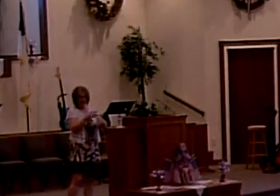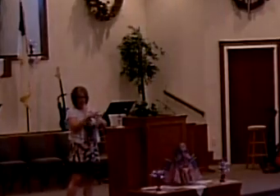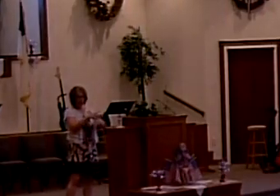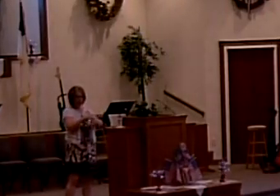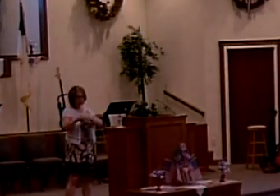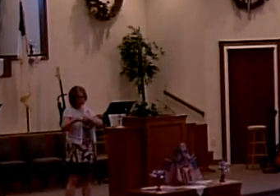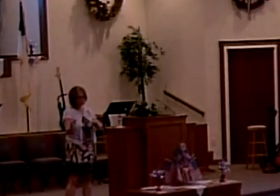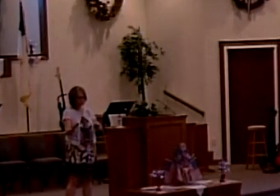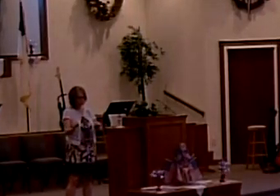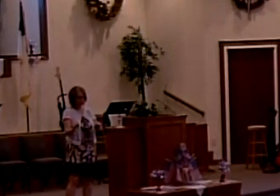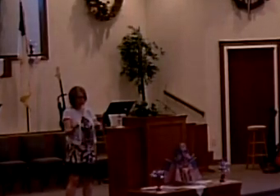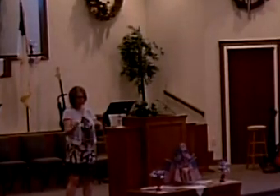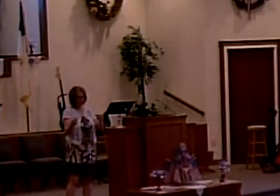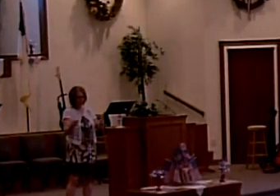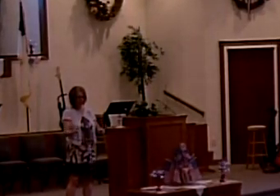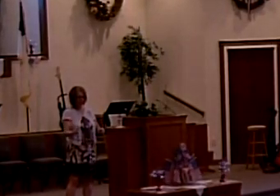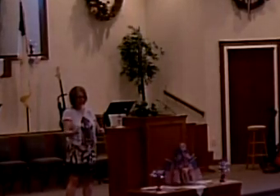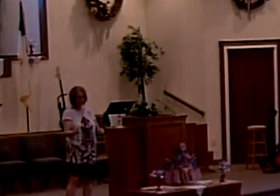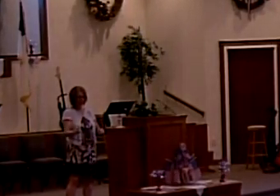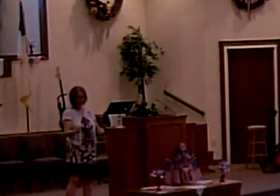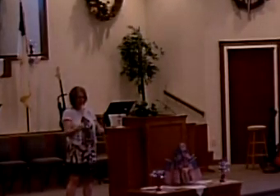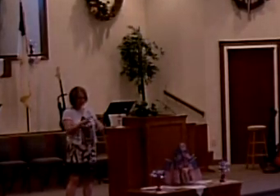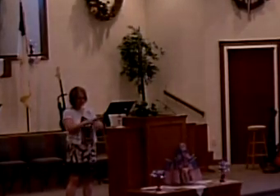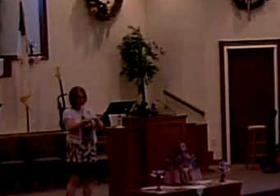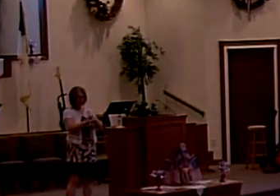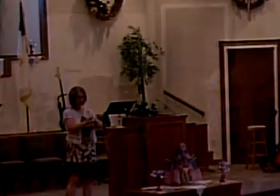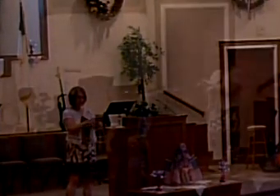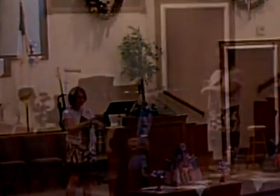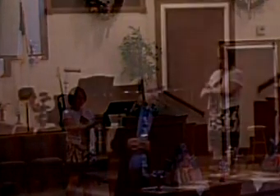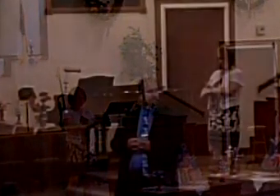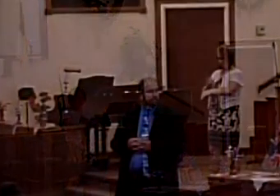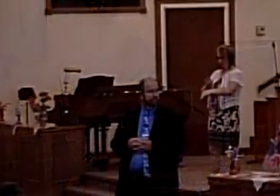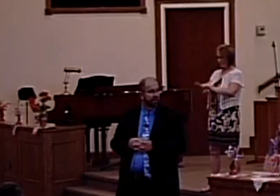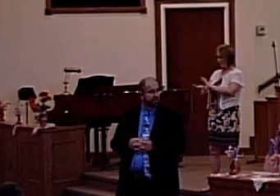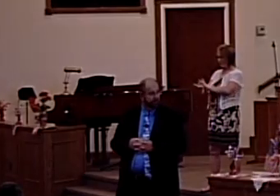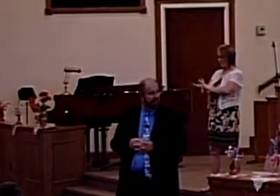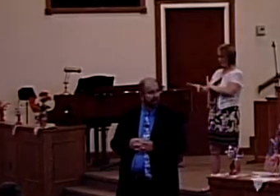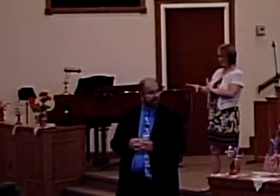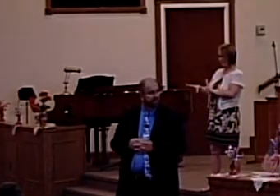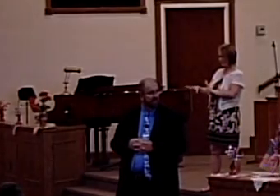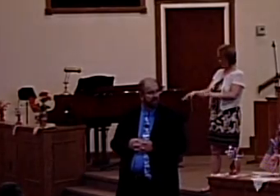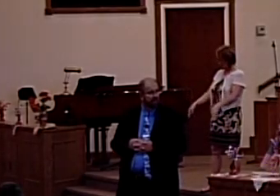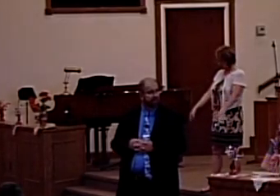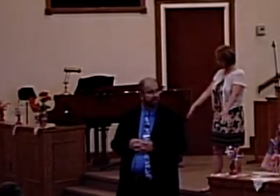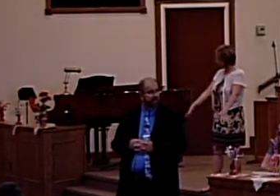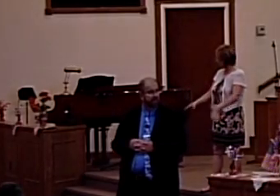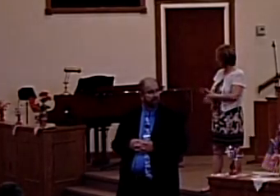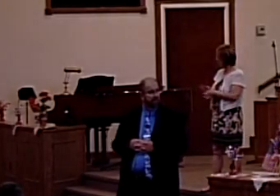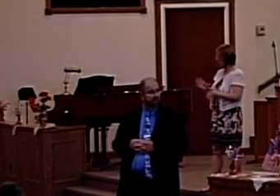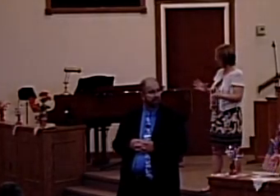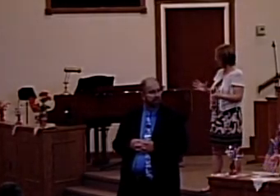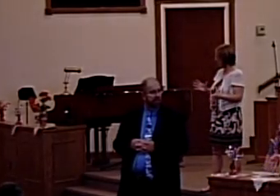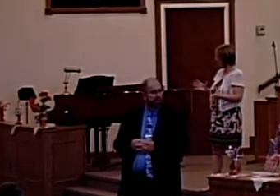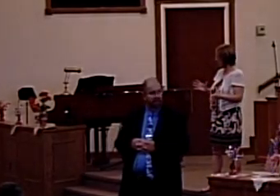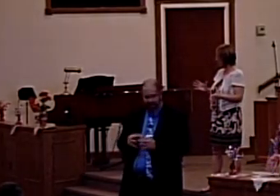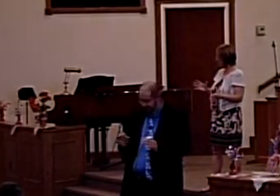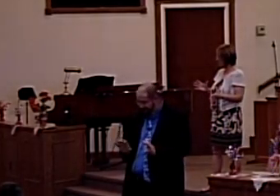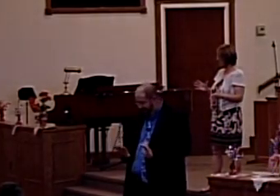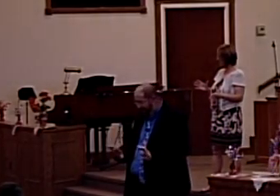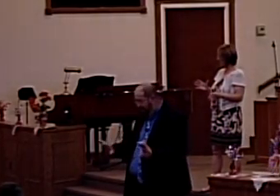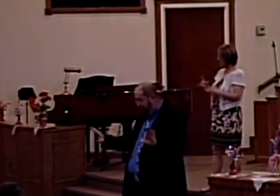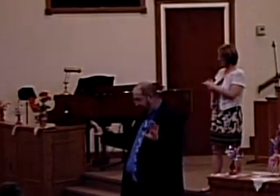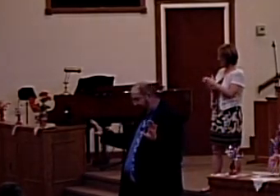came, it said that their chains fell off. Their chains fell off. And